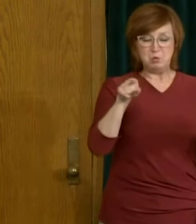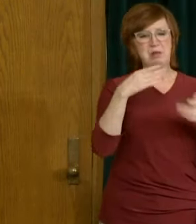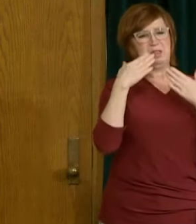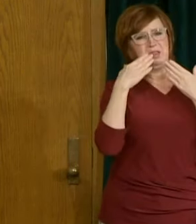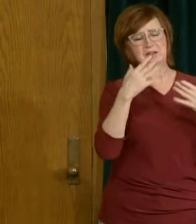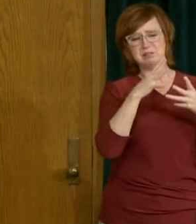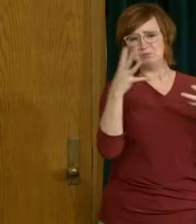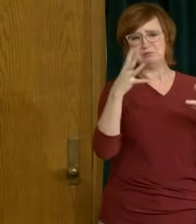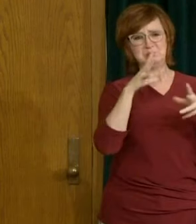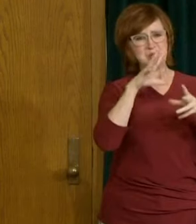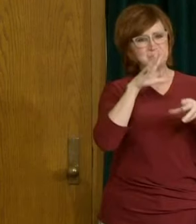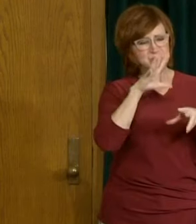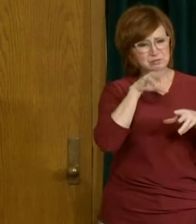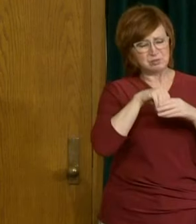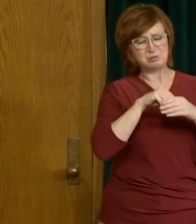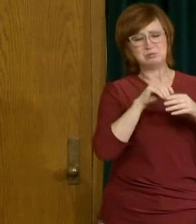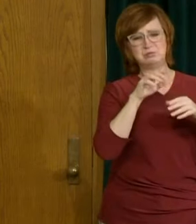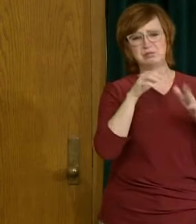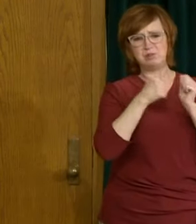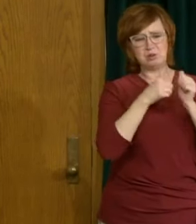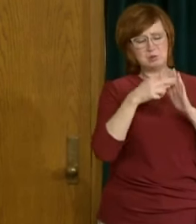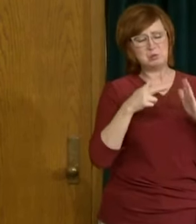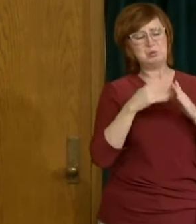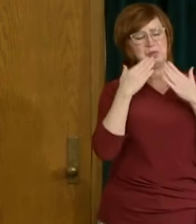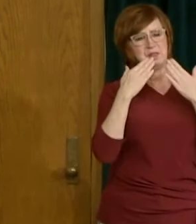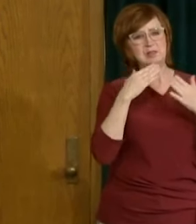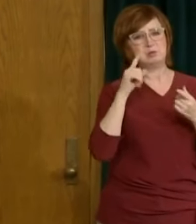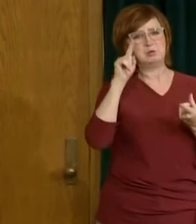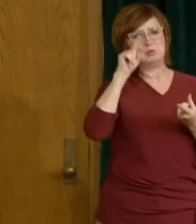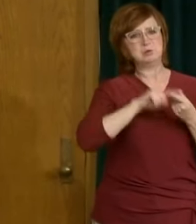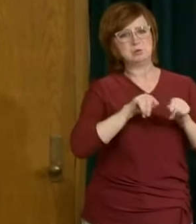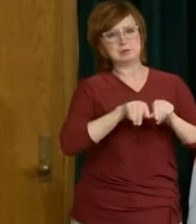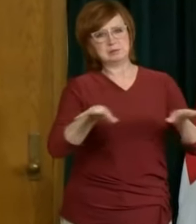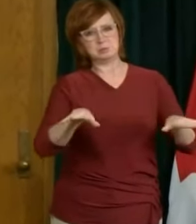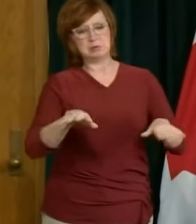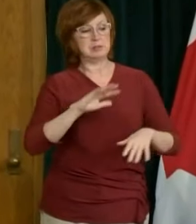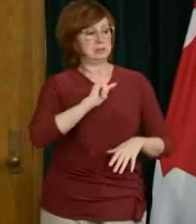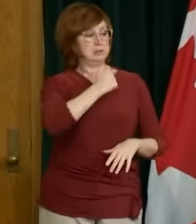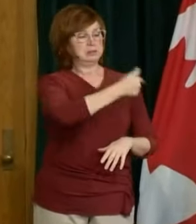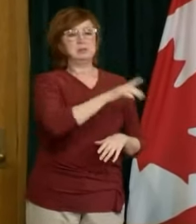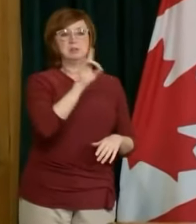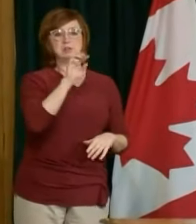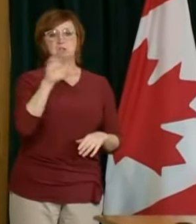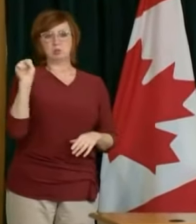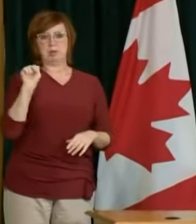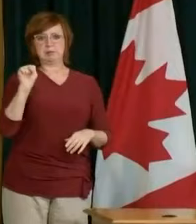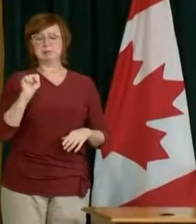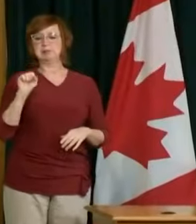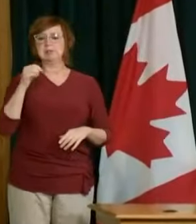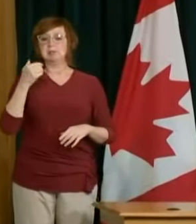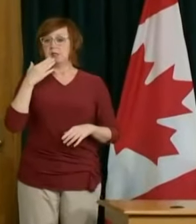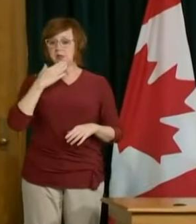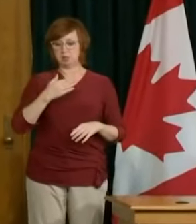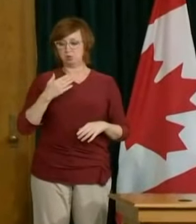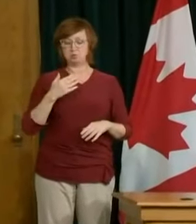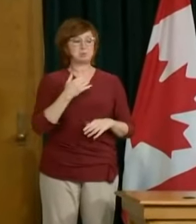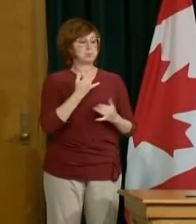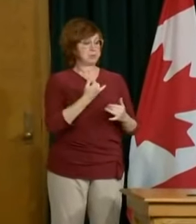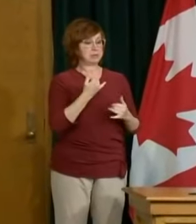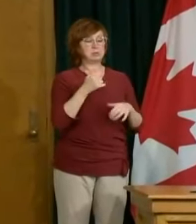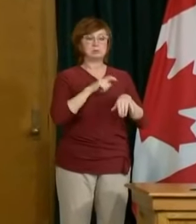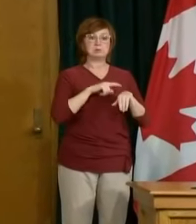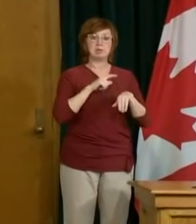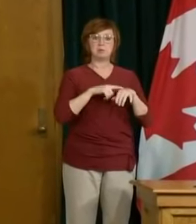turn it over to Dr. Shahab for a few comments. Thank you, Minister. So I did want to take the opportunity today to